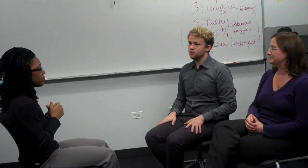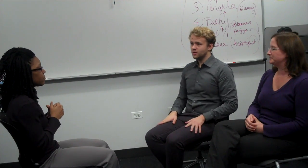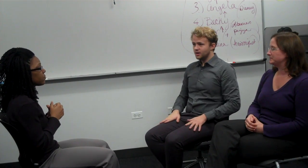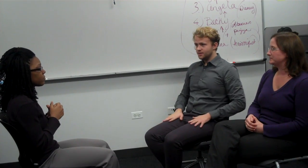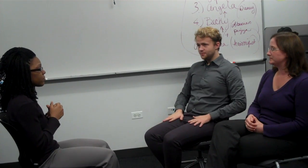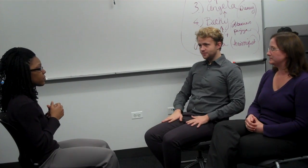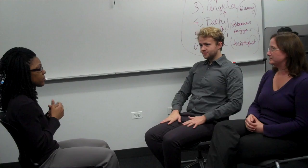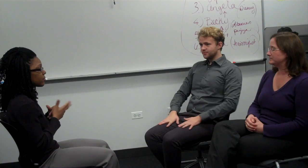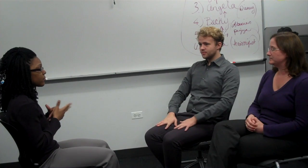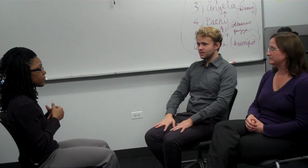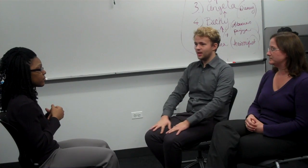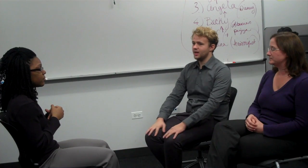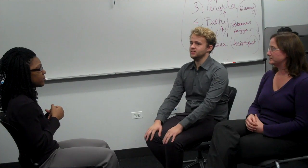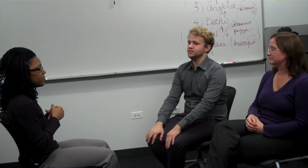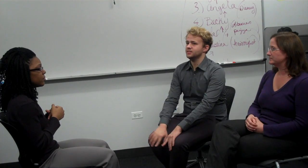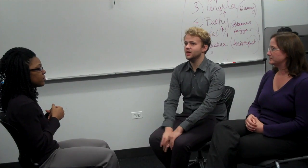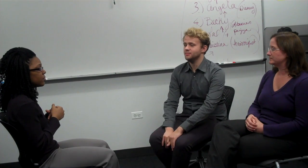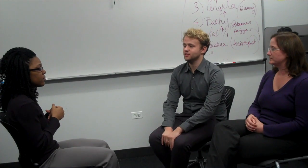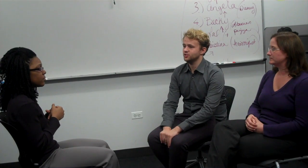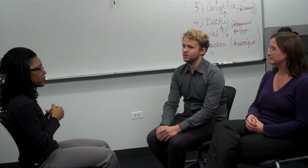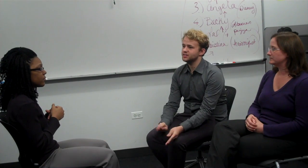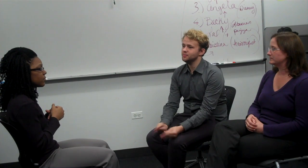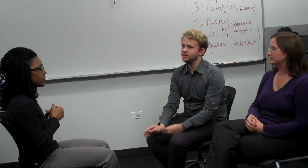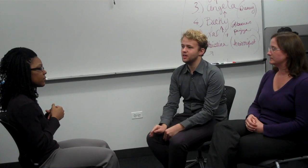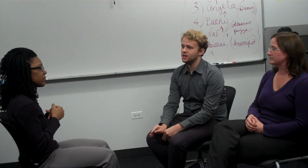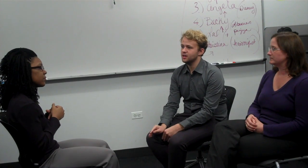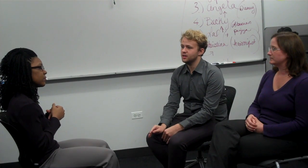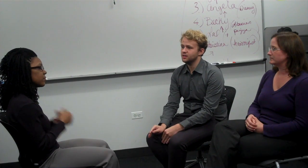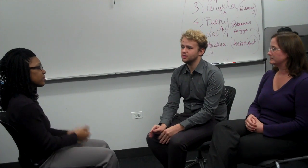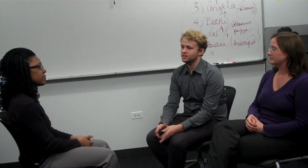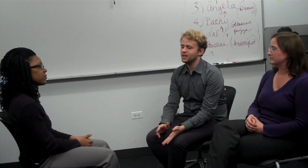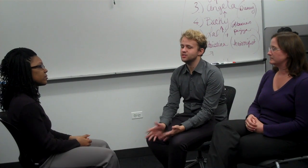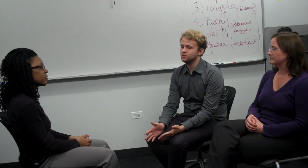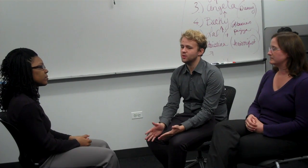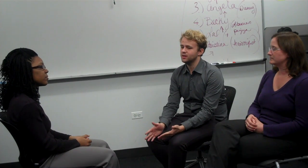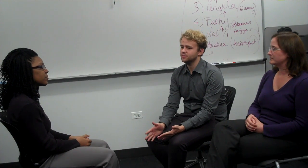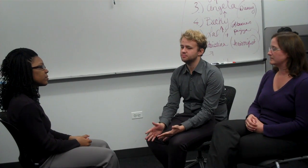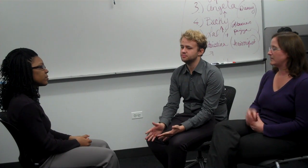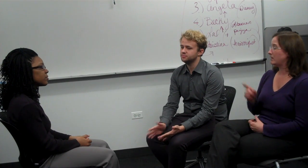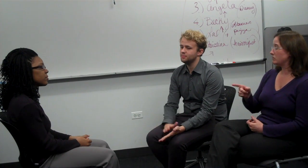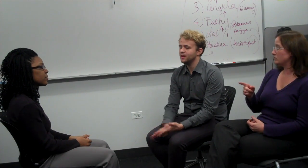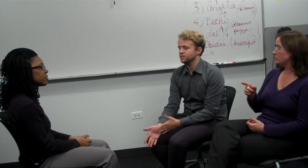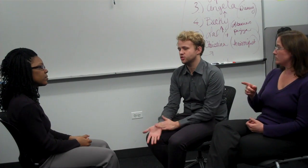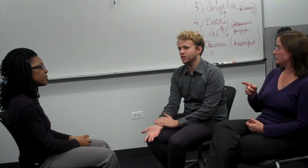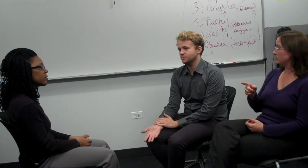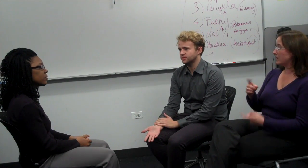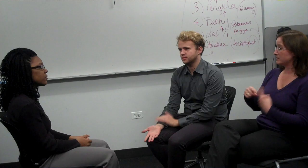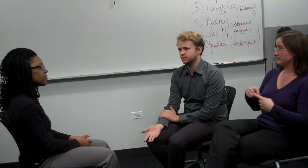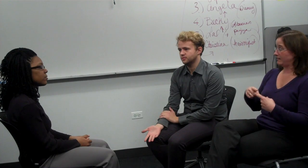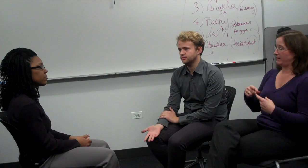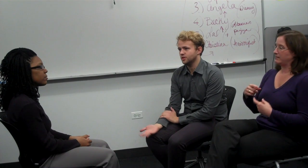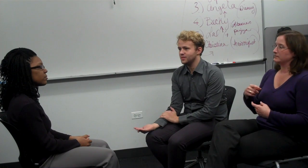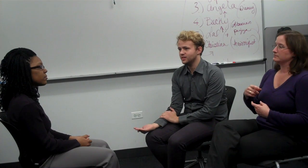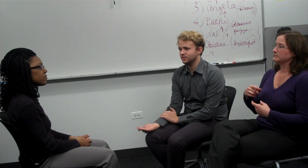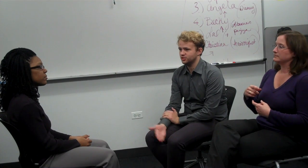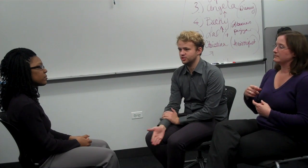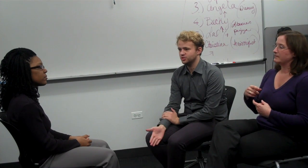So, as a sign master, tell me, as you prepare a script from English into